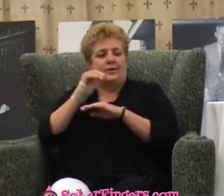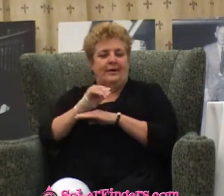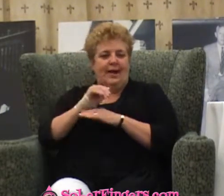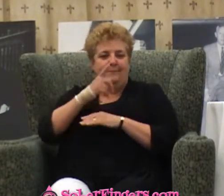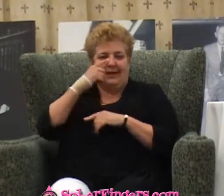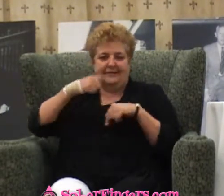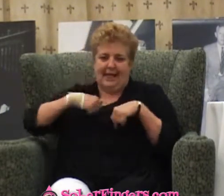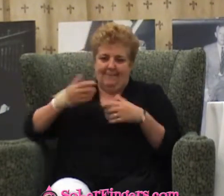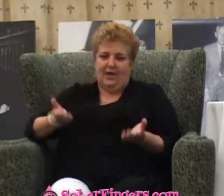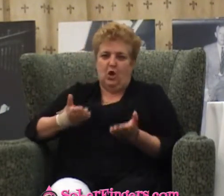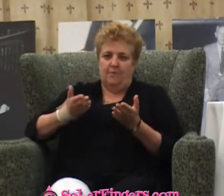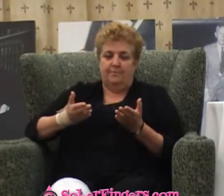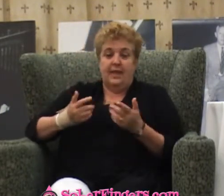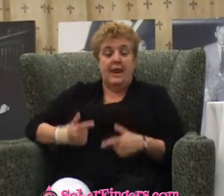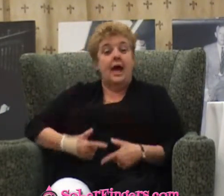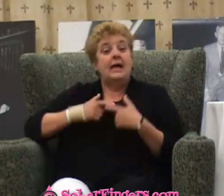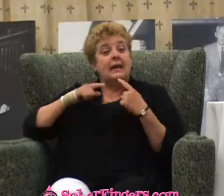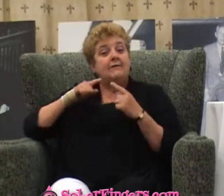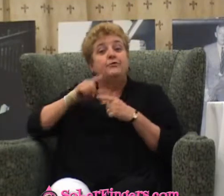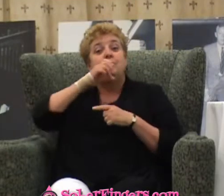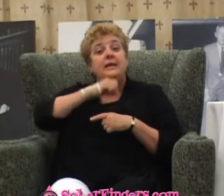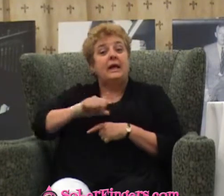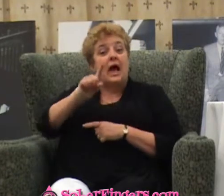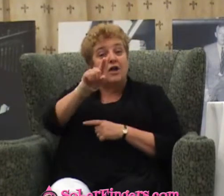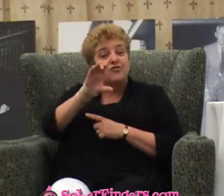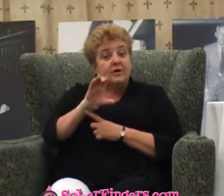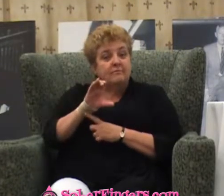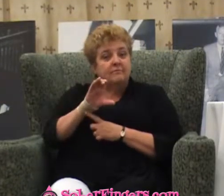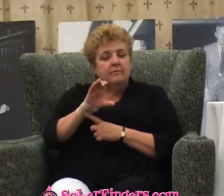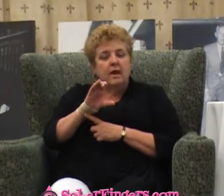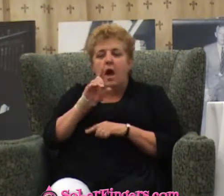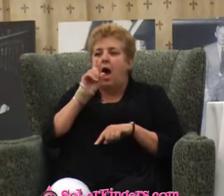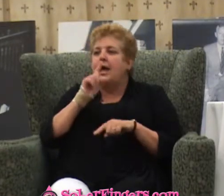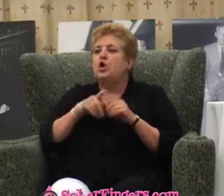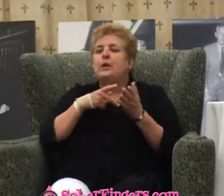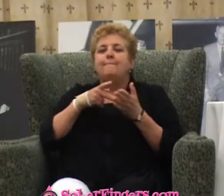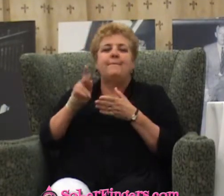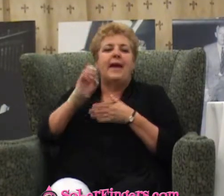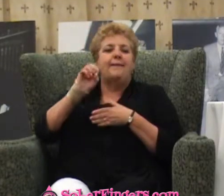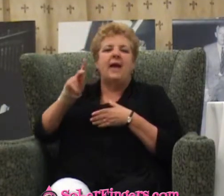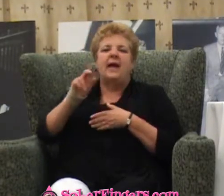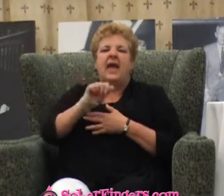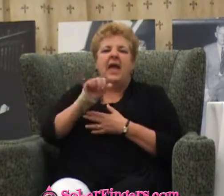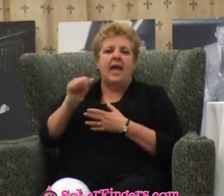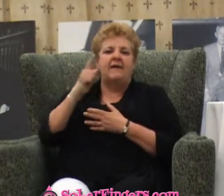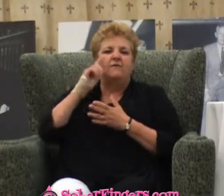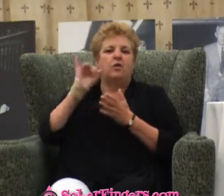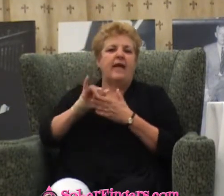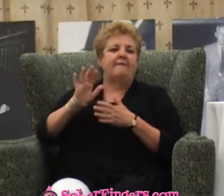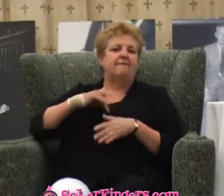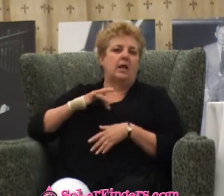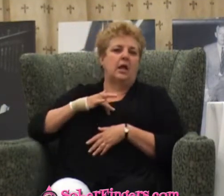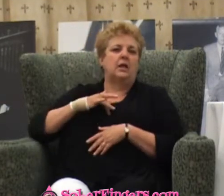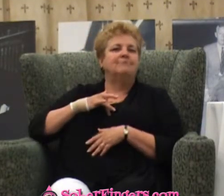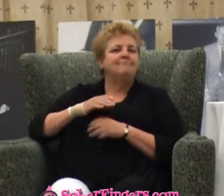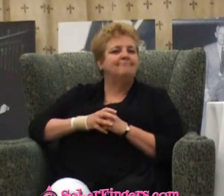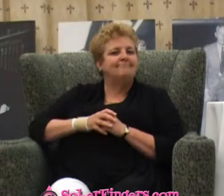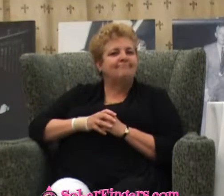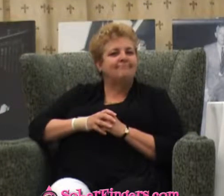be 100 years old, I could never pay Alcoholics Anonymous back for that freedom and the relationships